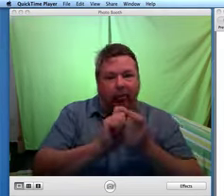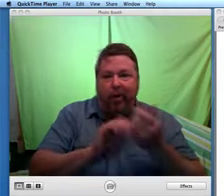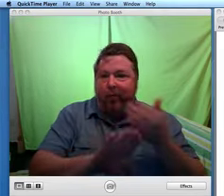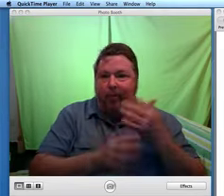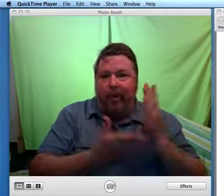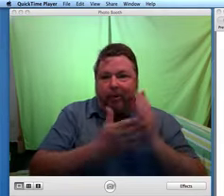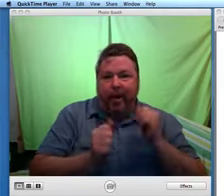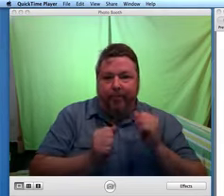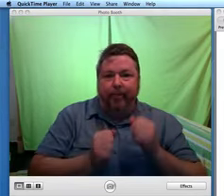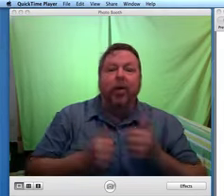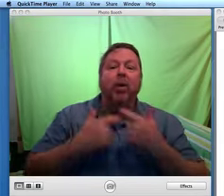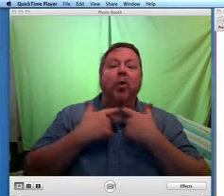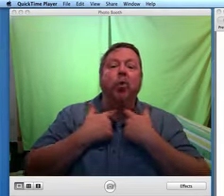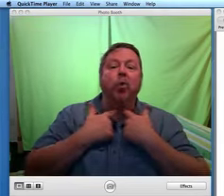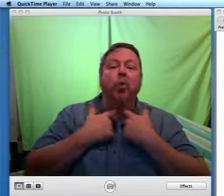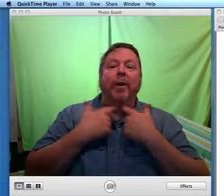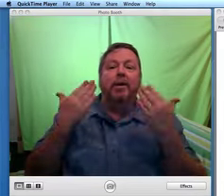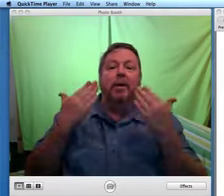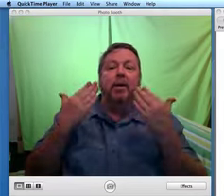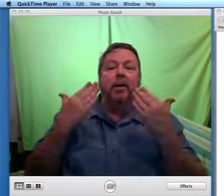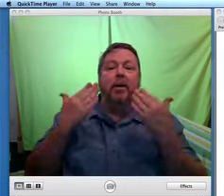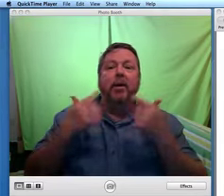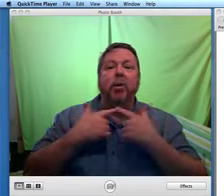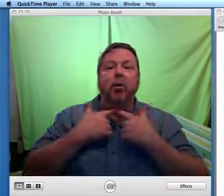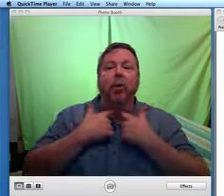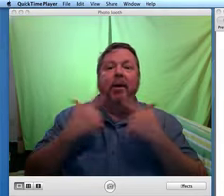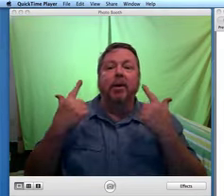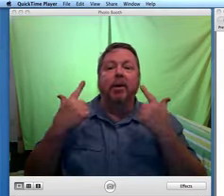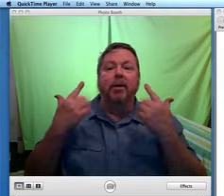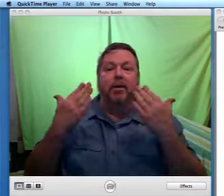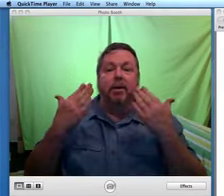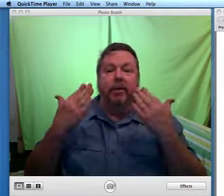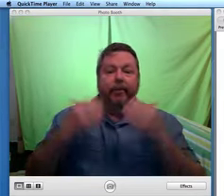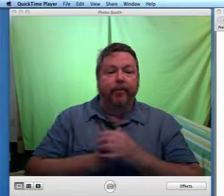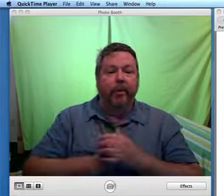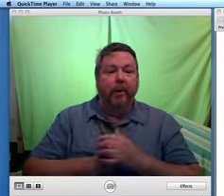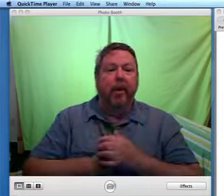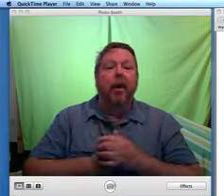to change before I stop. Wit, wilt.